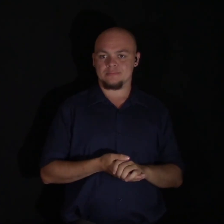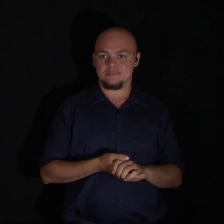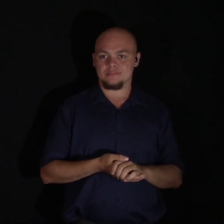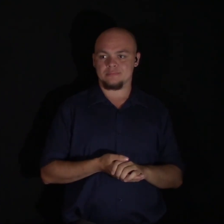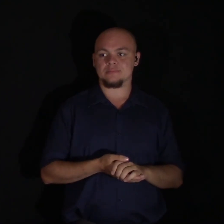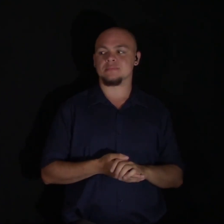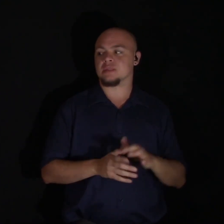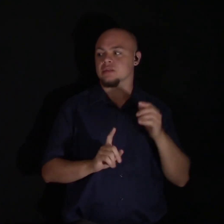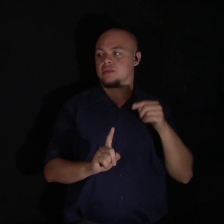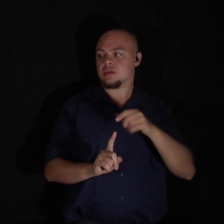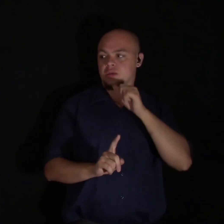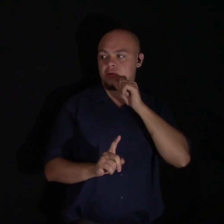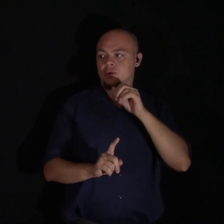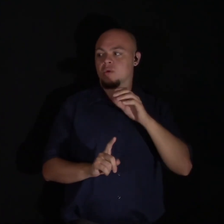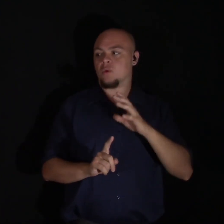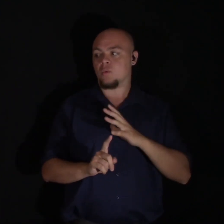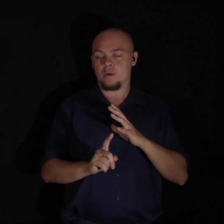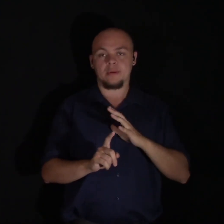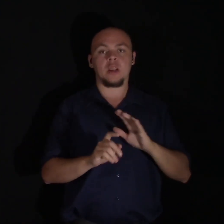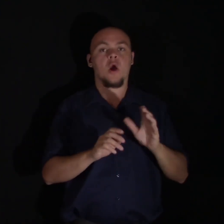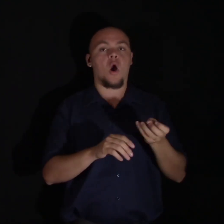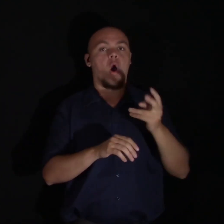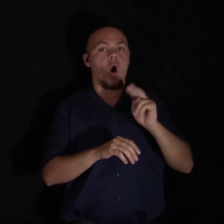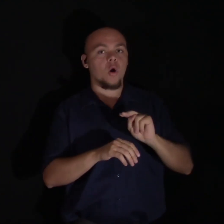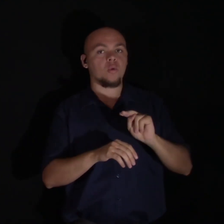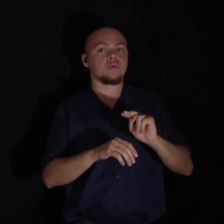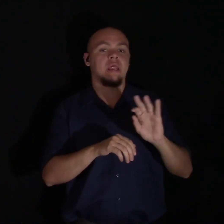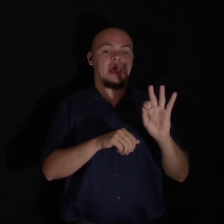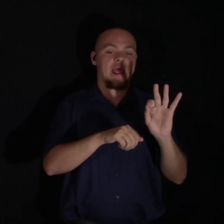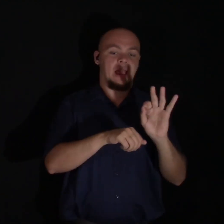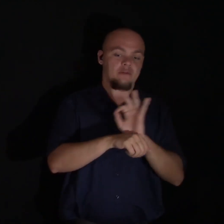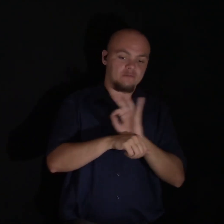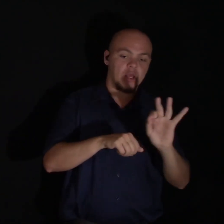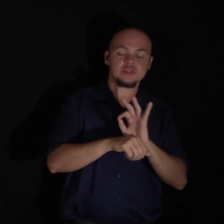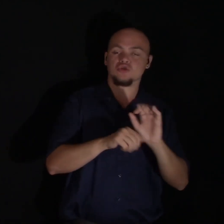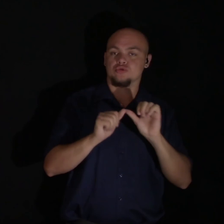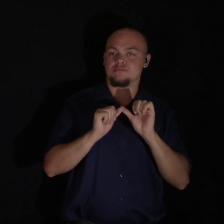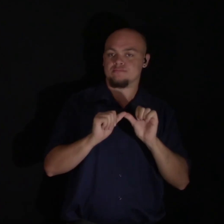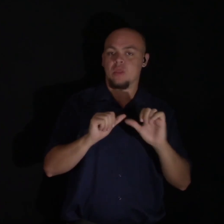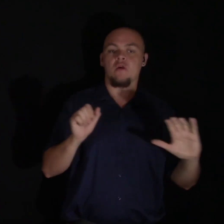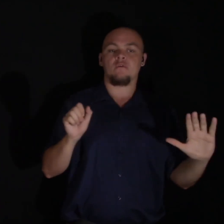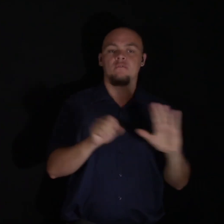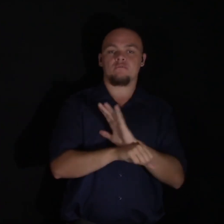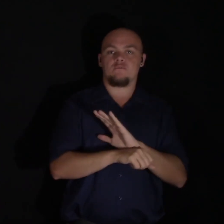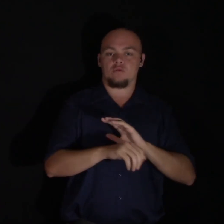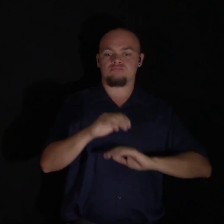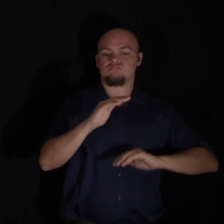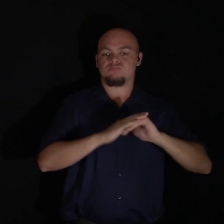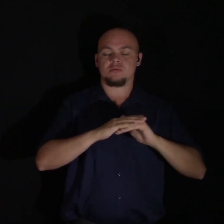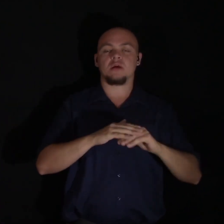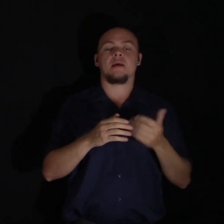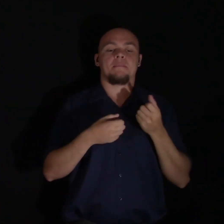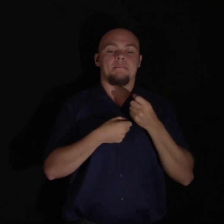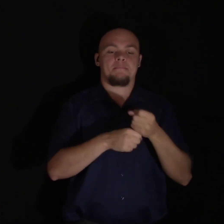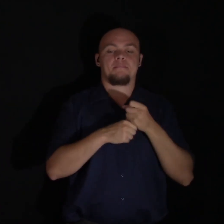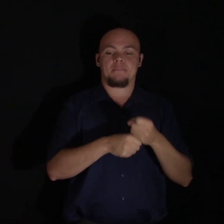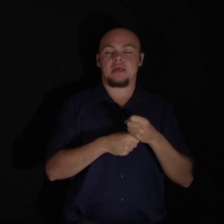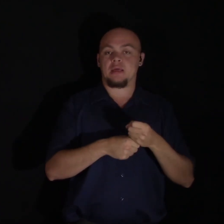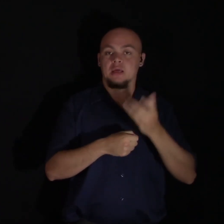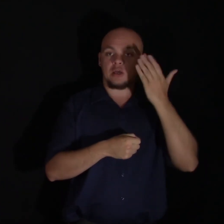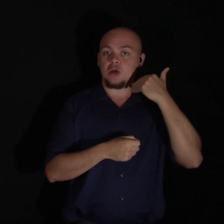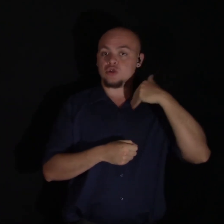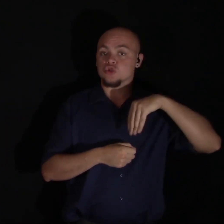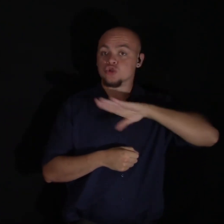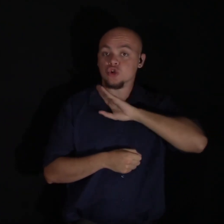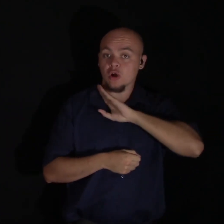This is a woman-owned and woman-operated factory in Kabul, Afghanistan, running at full capacity, making sarongs and scarves.